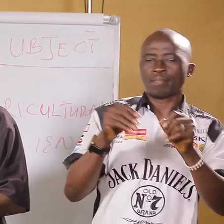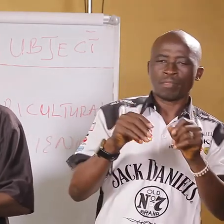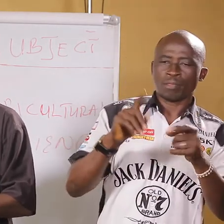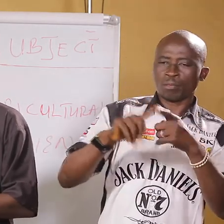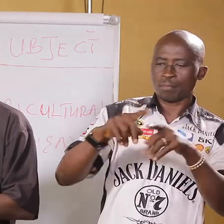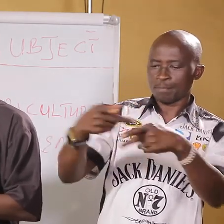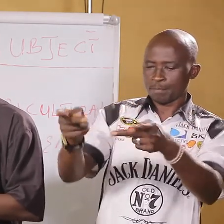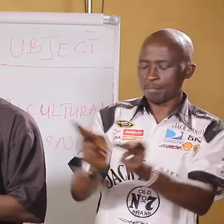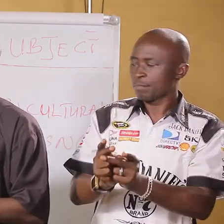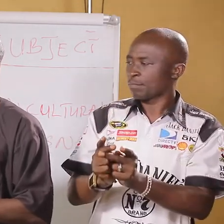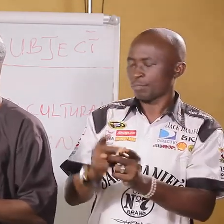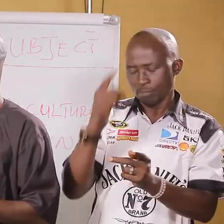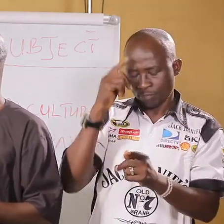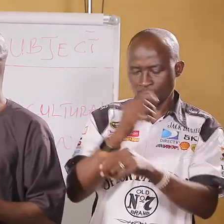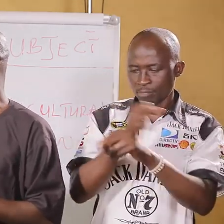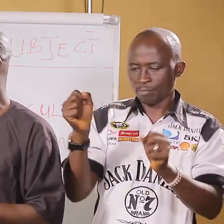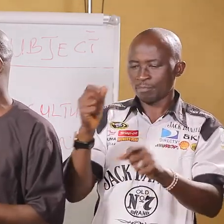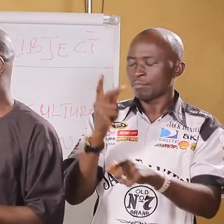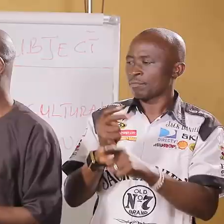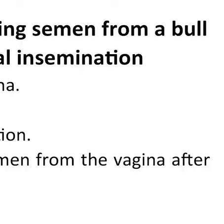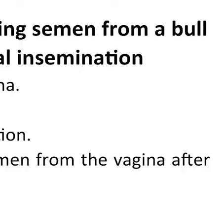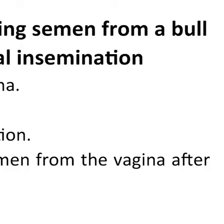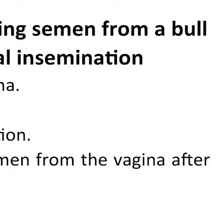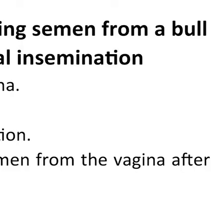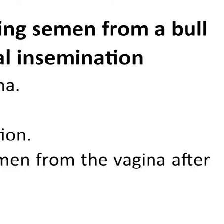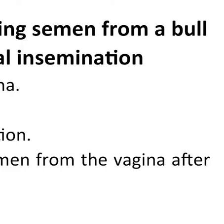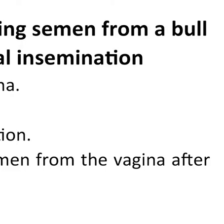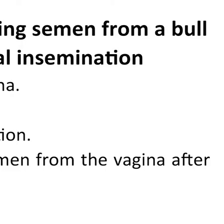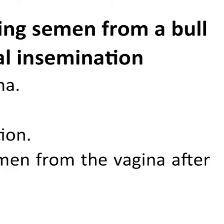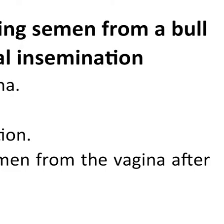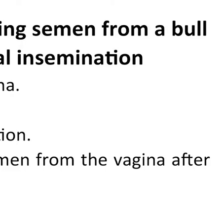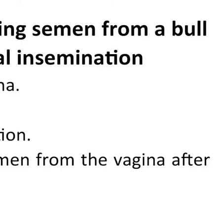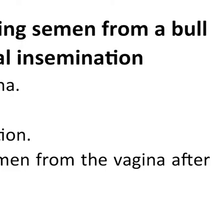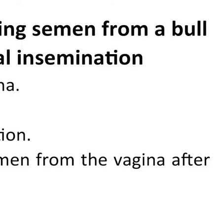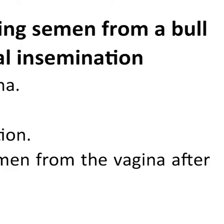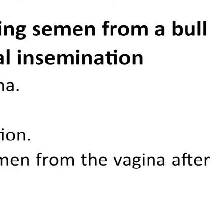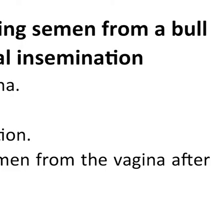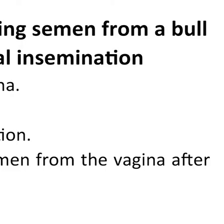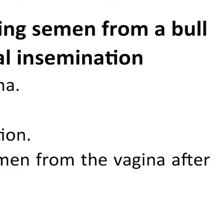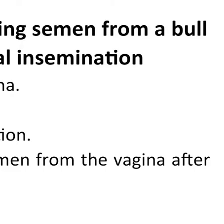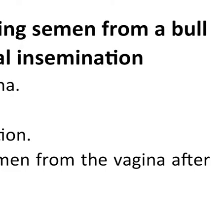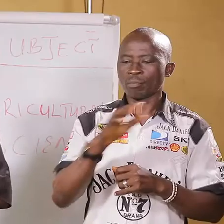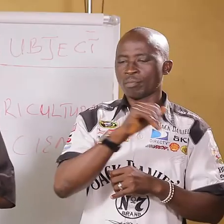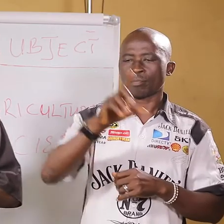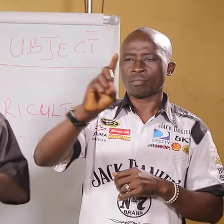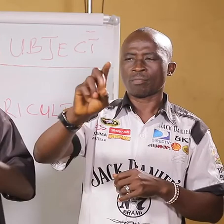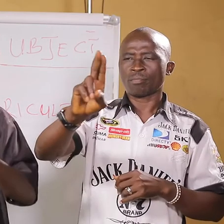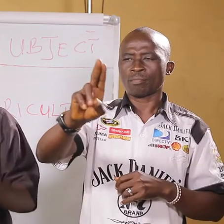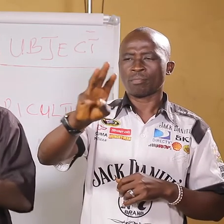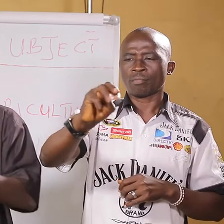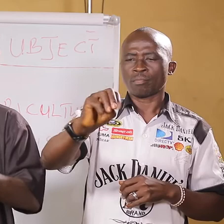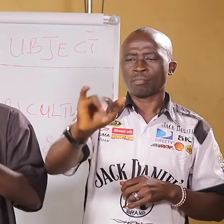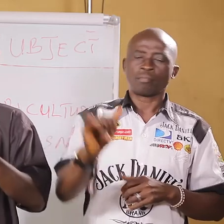tank for future use. Then lastly, by using a dummy. This